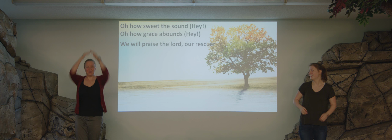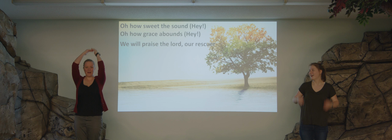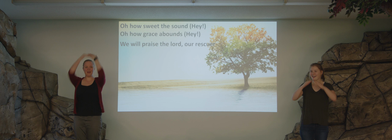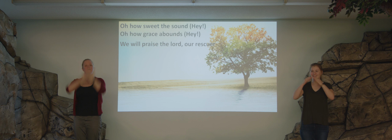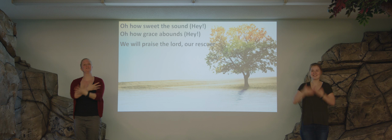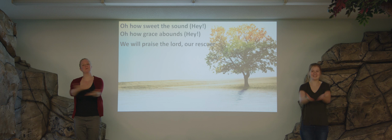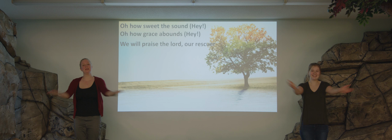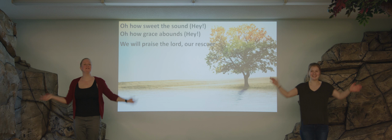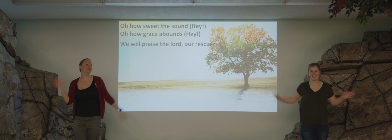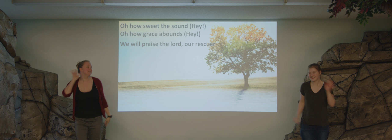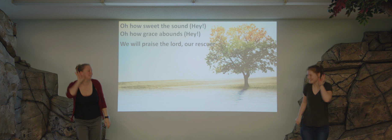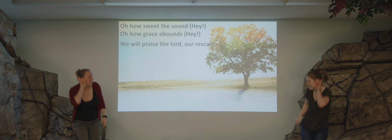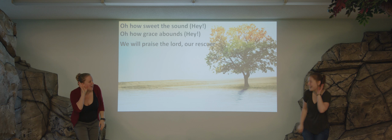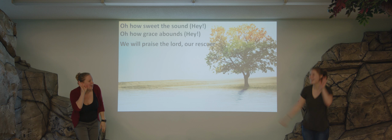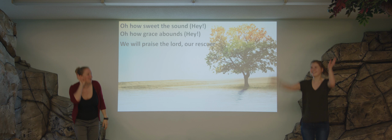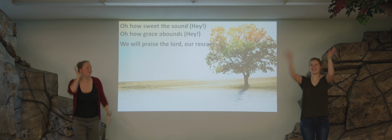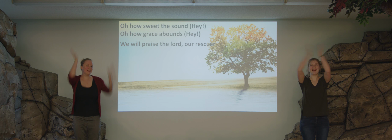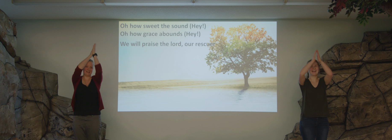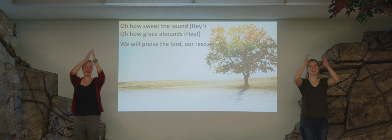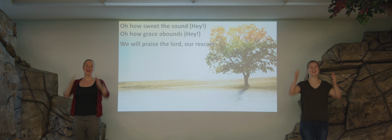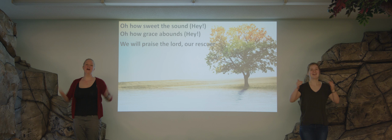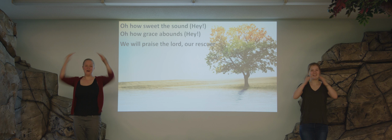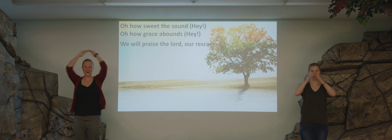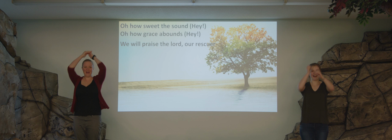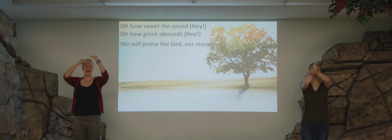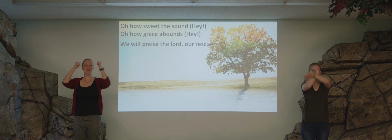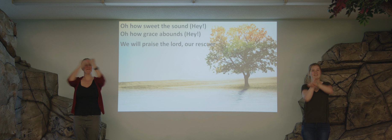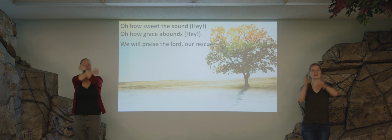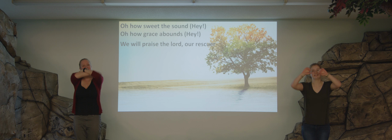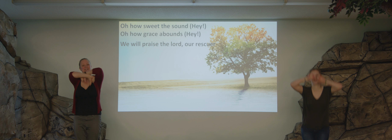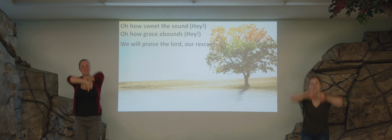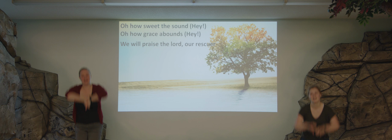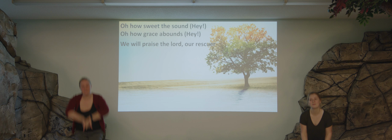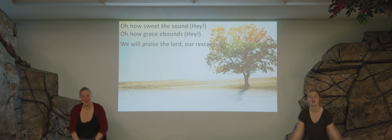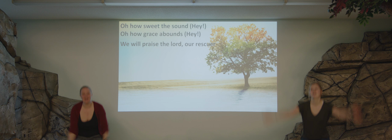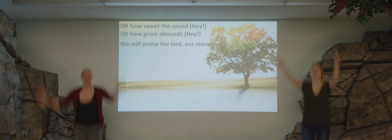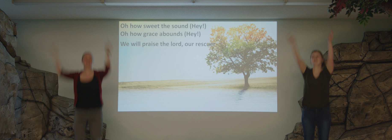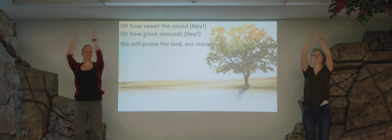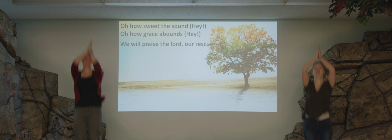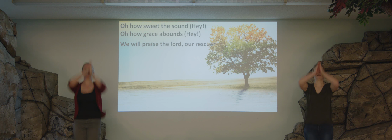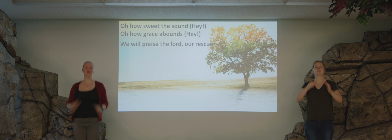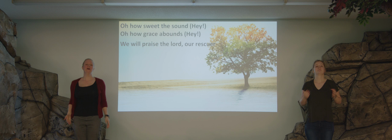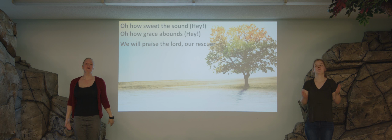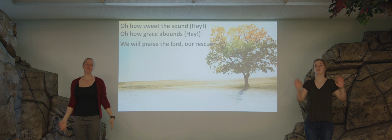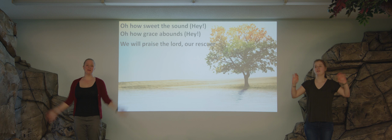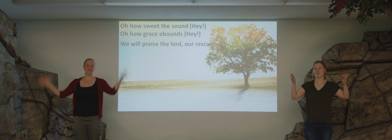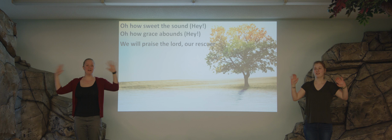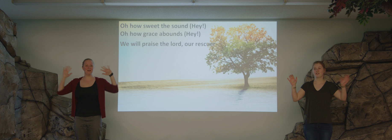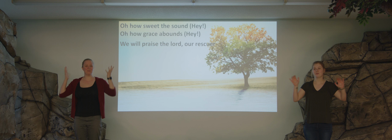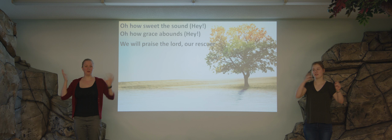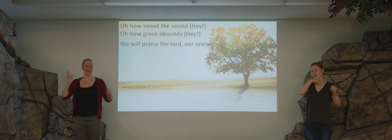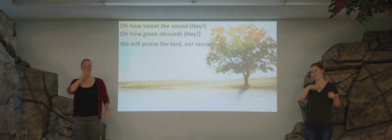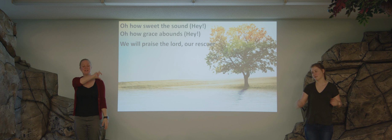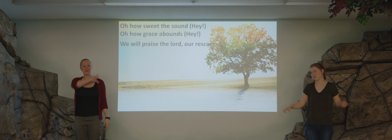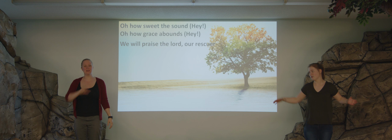Oh how sweet the sound, oh how grace of God, we will praise the